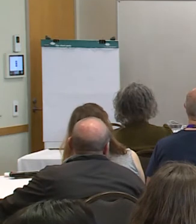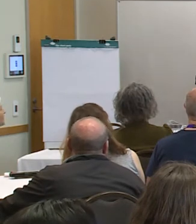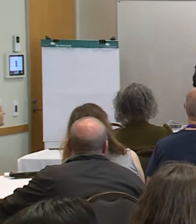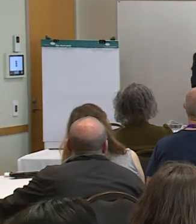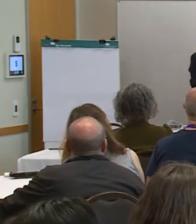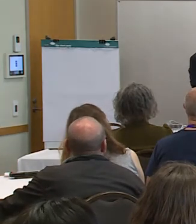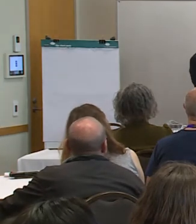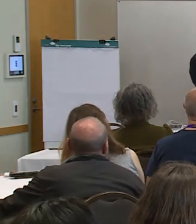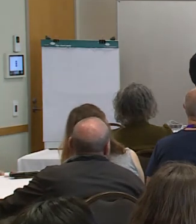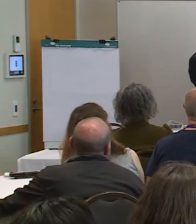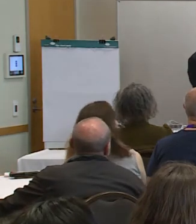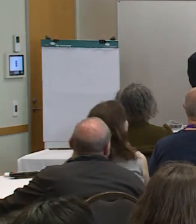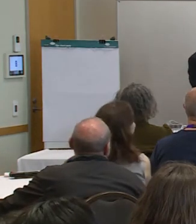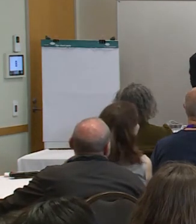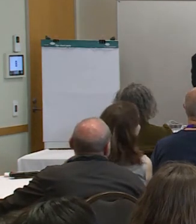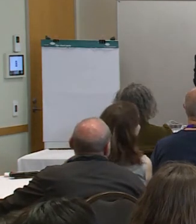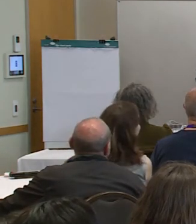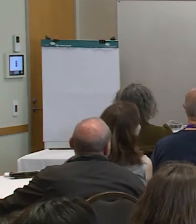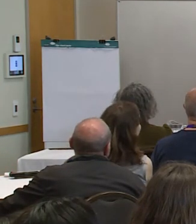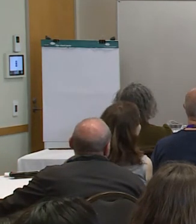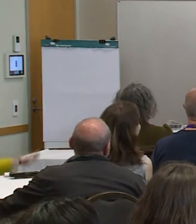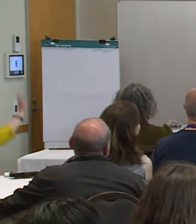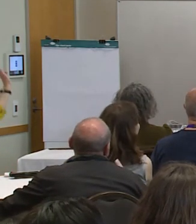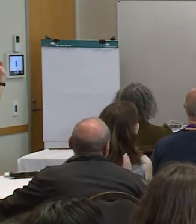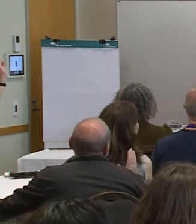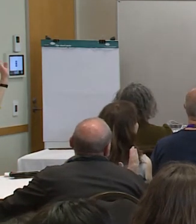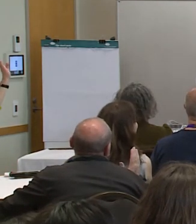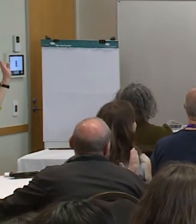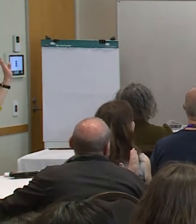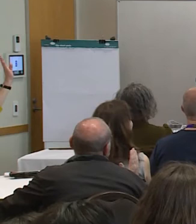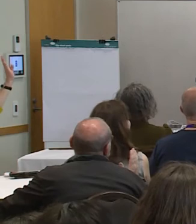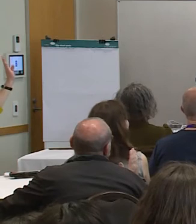yes. Is this cool?